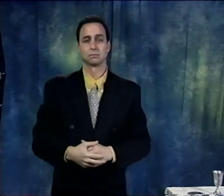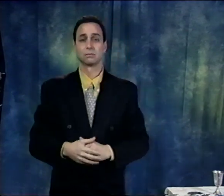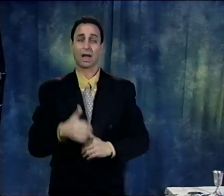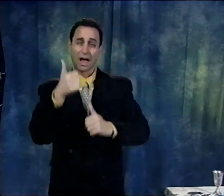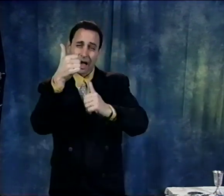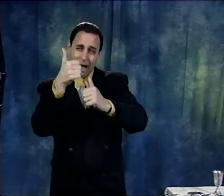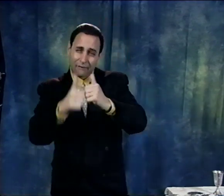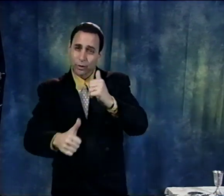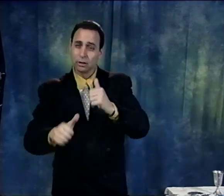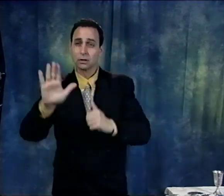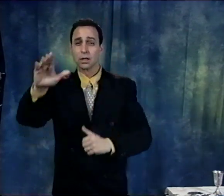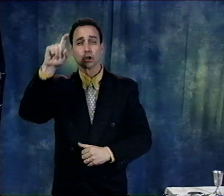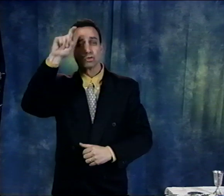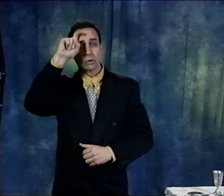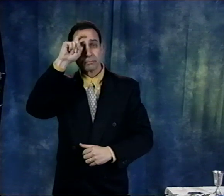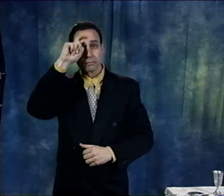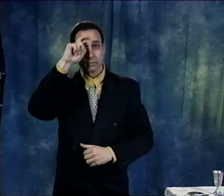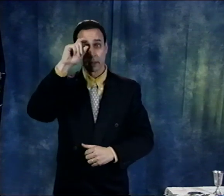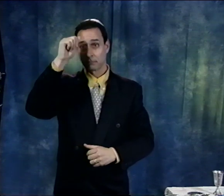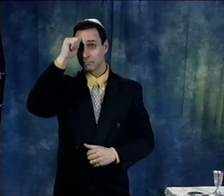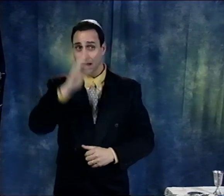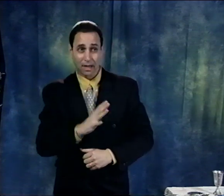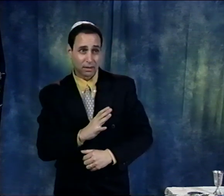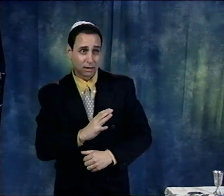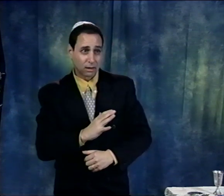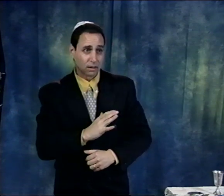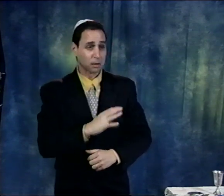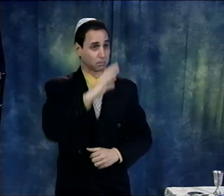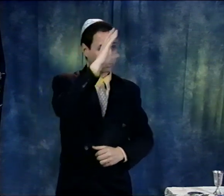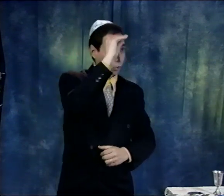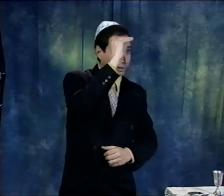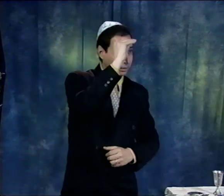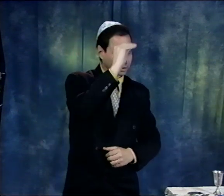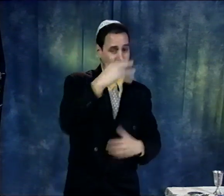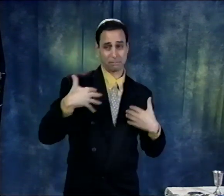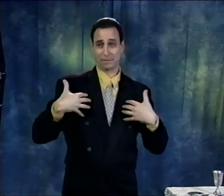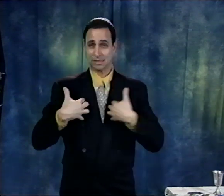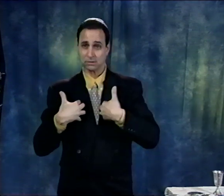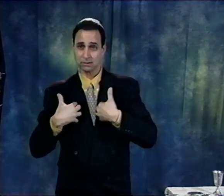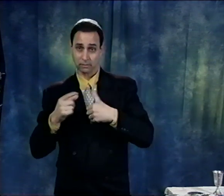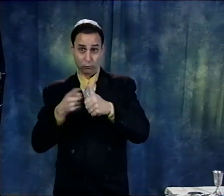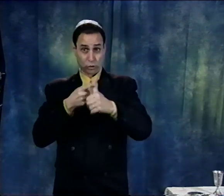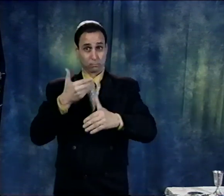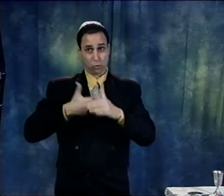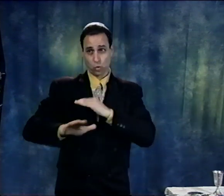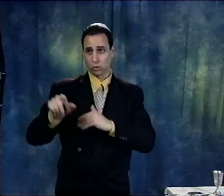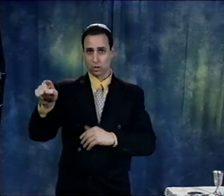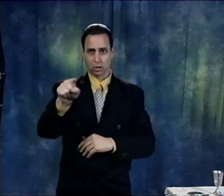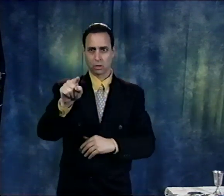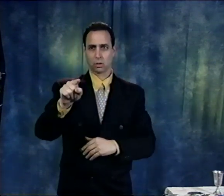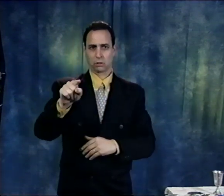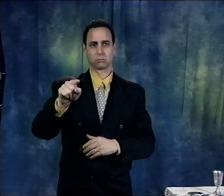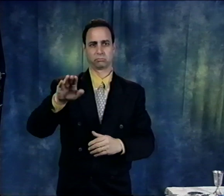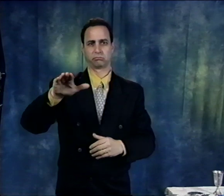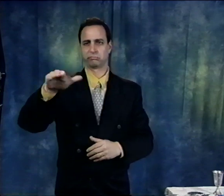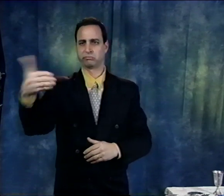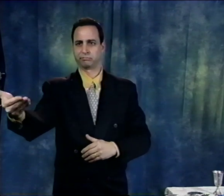midnight. Every Egyptian man, boy, and beast died.